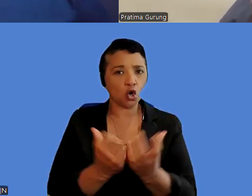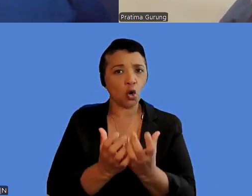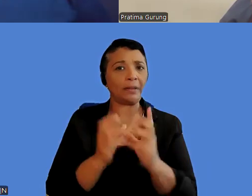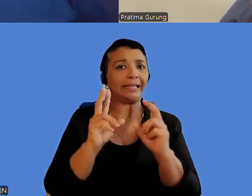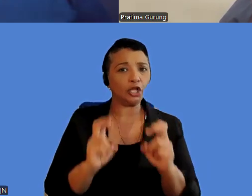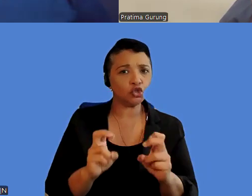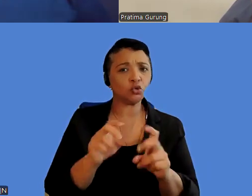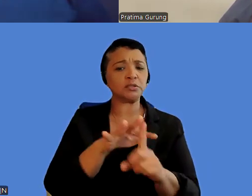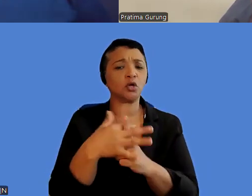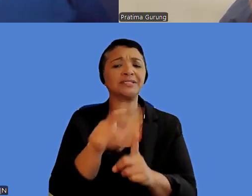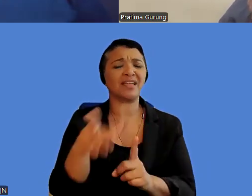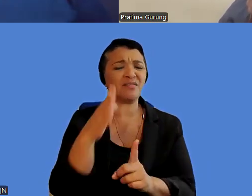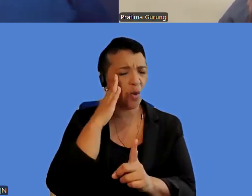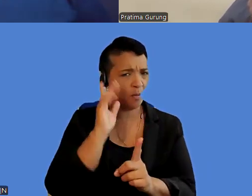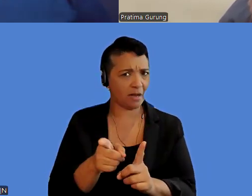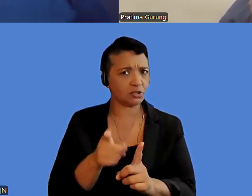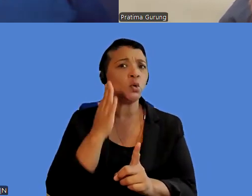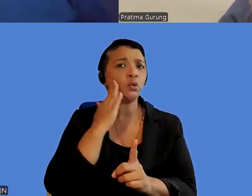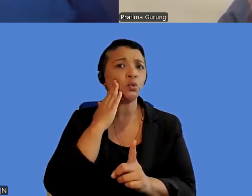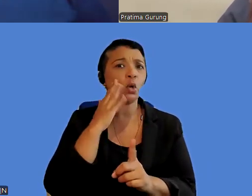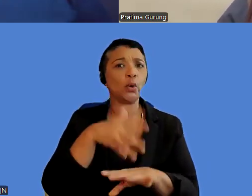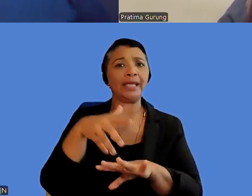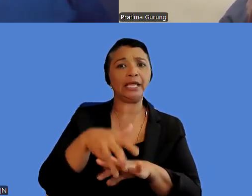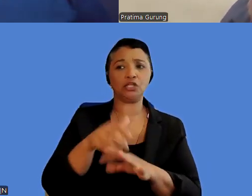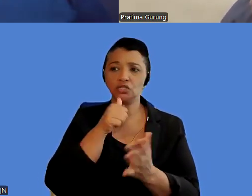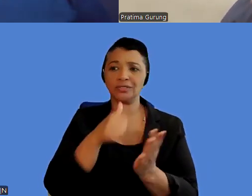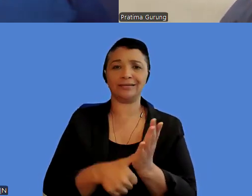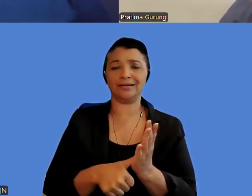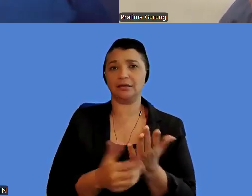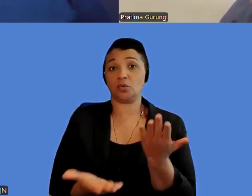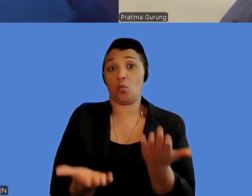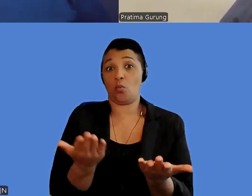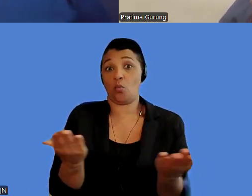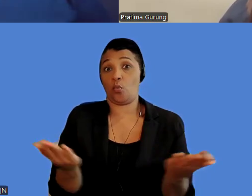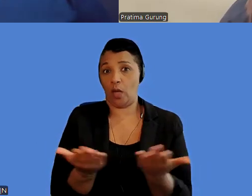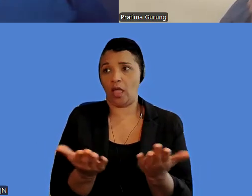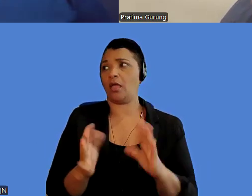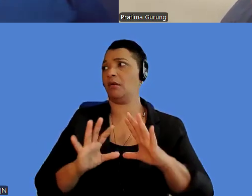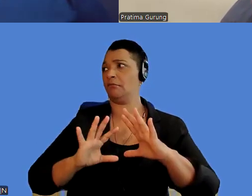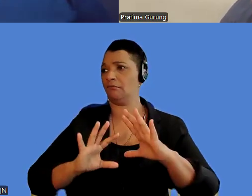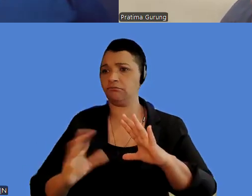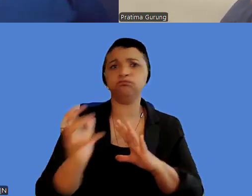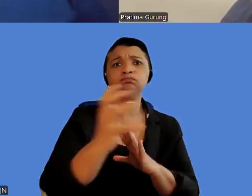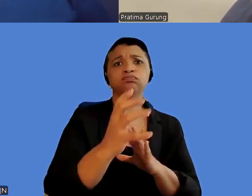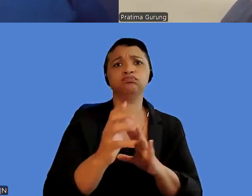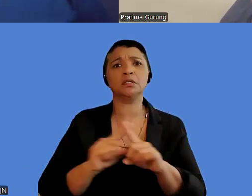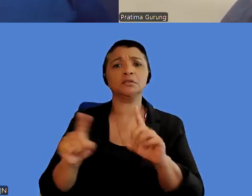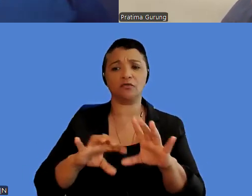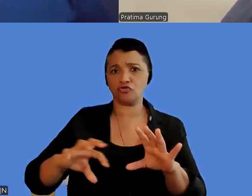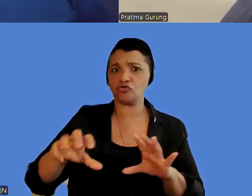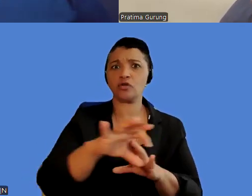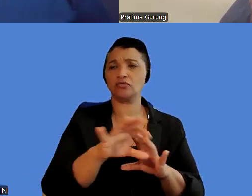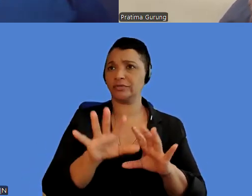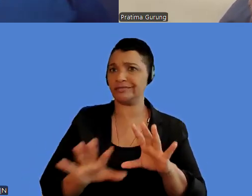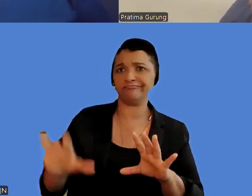peoples context, where the indigenous identities in different region, in different countries across Asia is